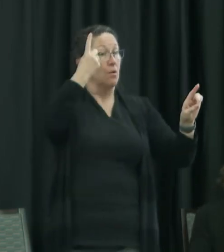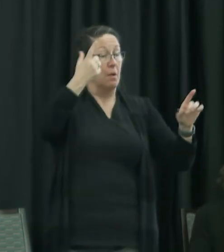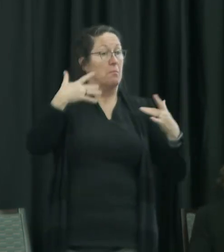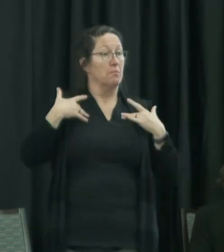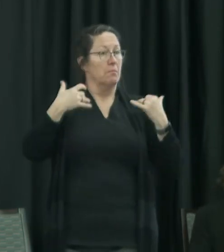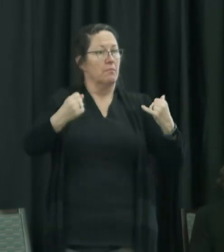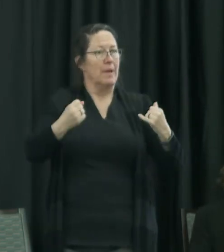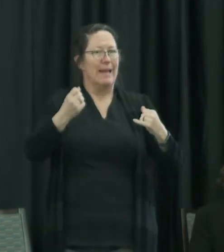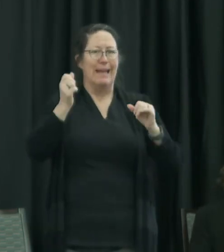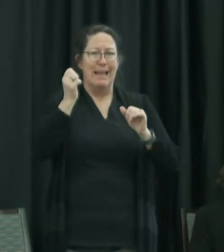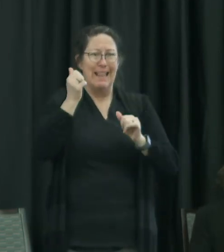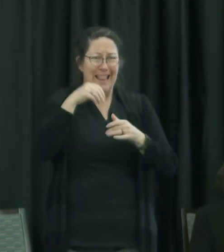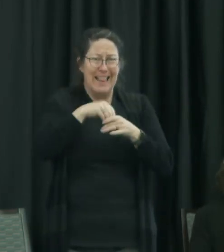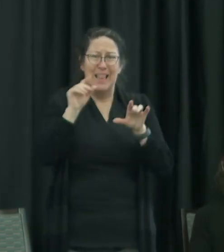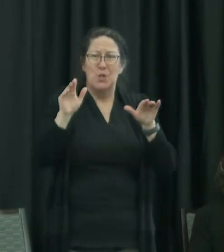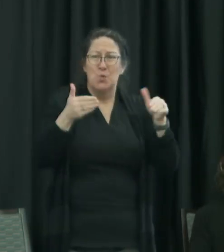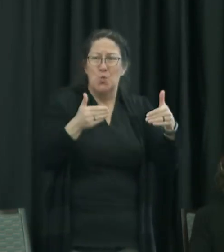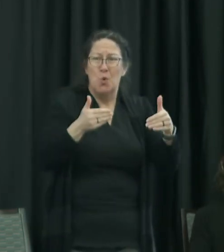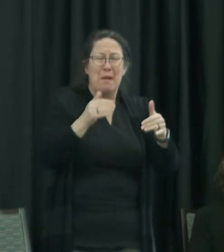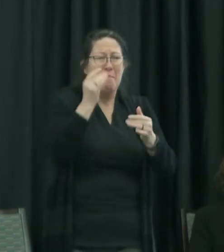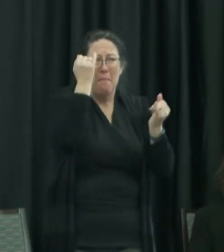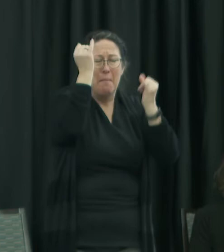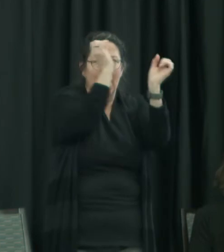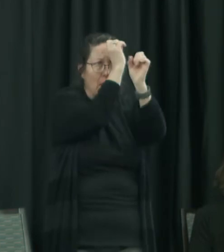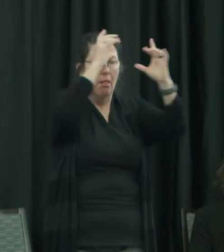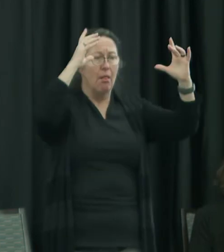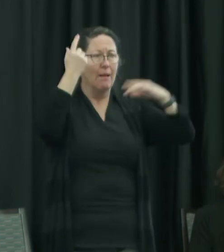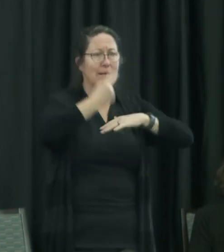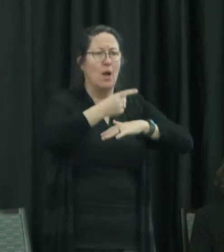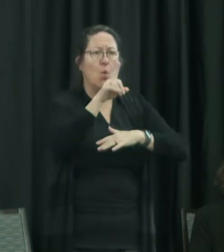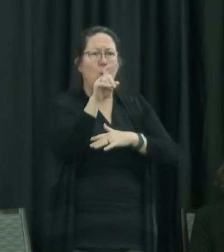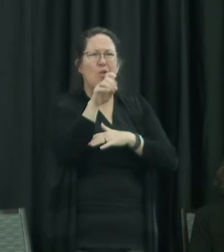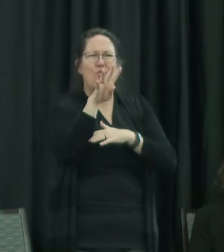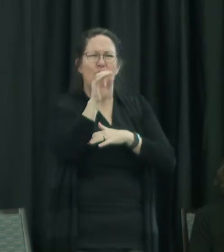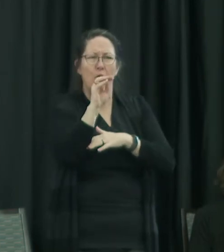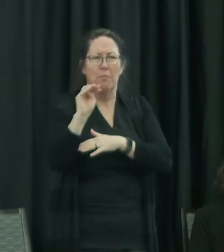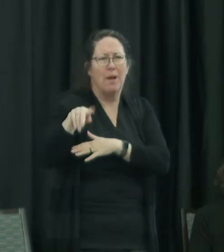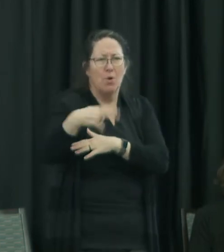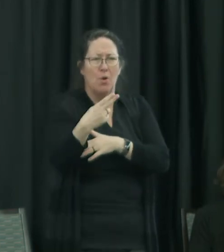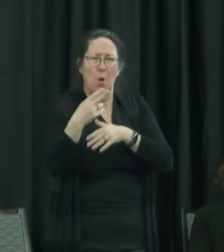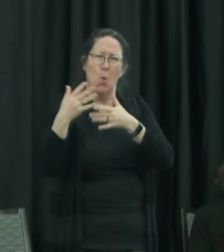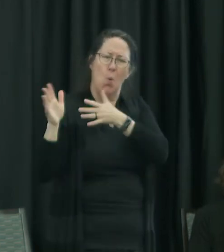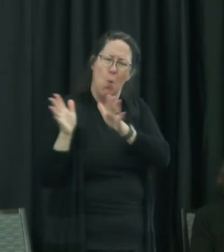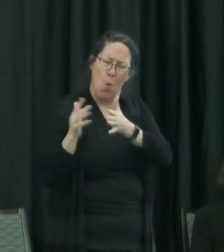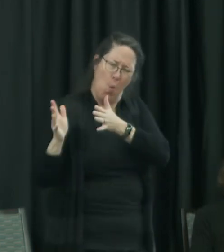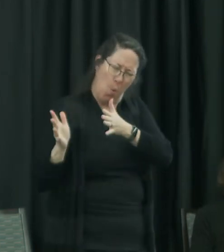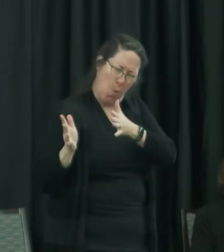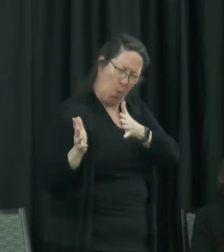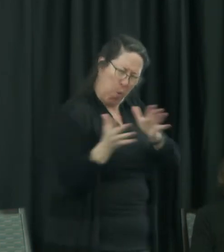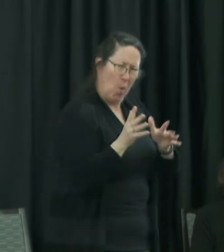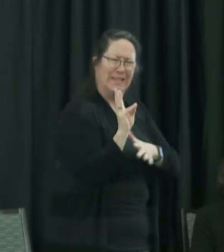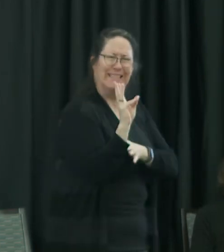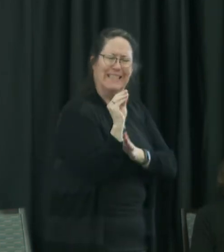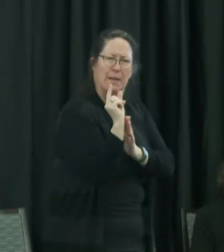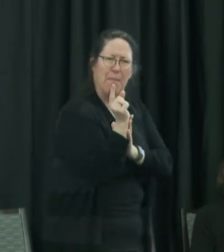that nobody in this room ever imagined a day where they would experience 140-mile-an-hour sustained winds for 60 minutes in